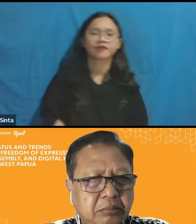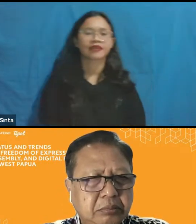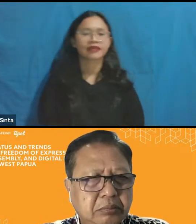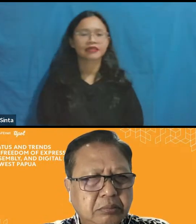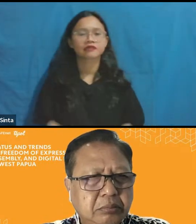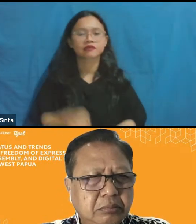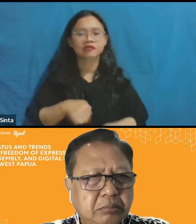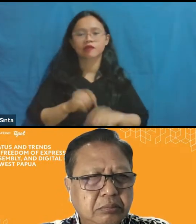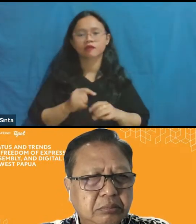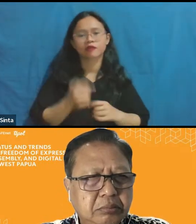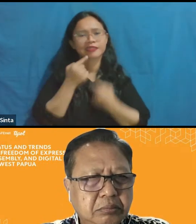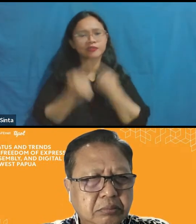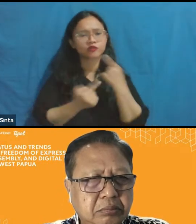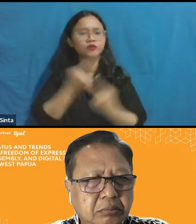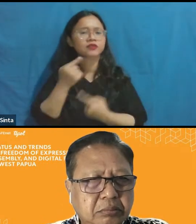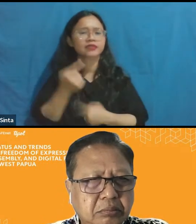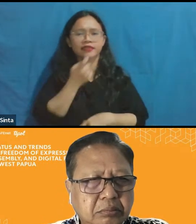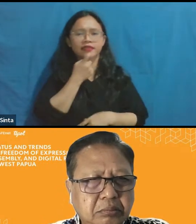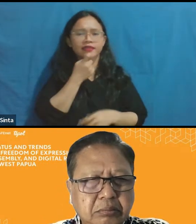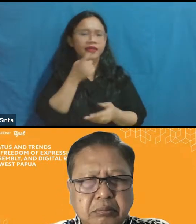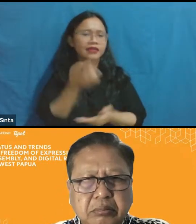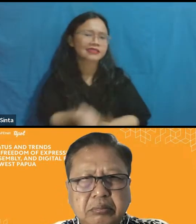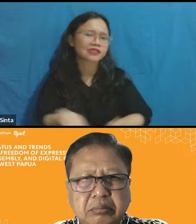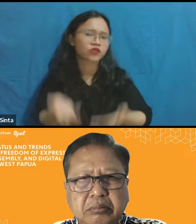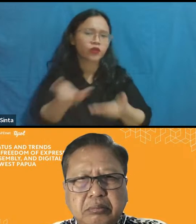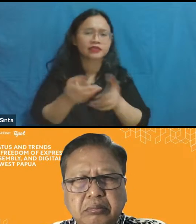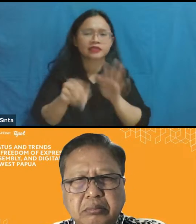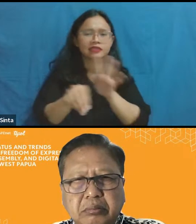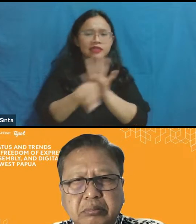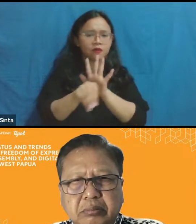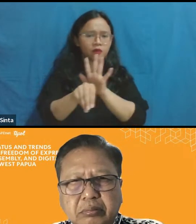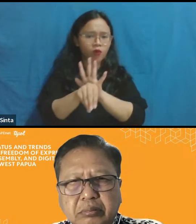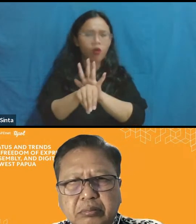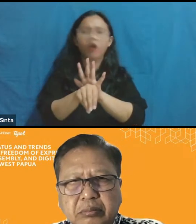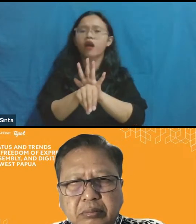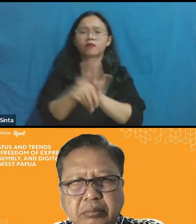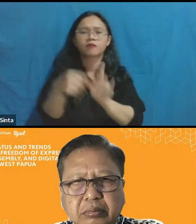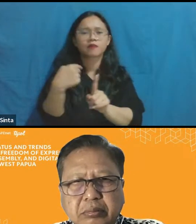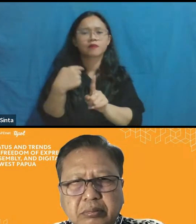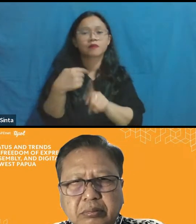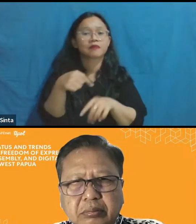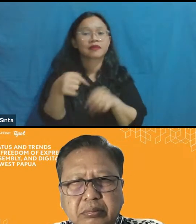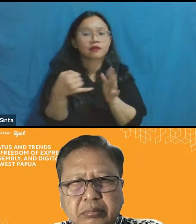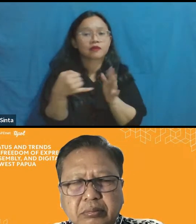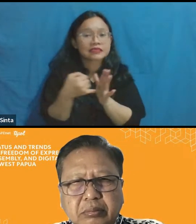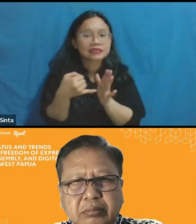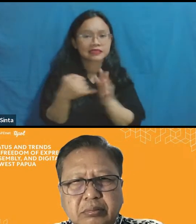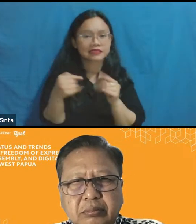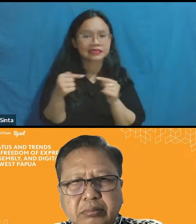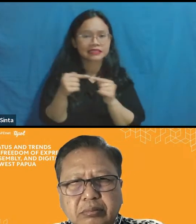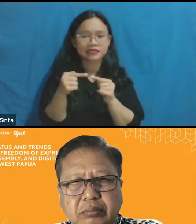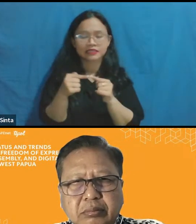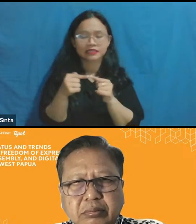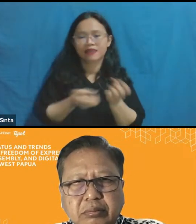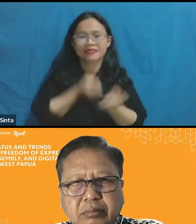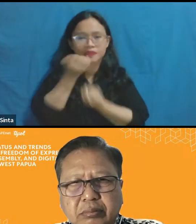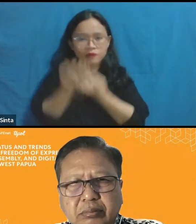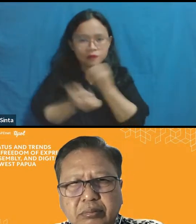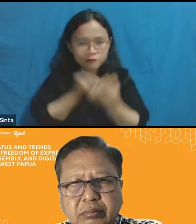in Papua regarding freedom of expression, regarding internet access, regarding freedom